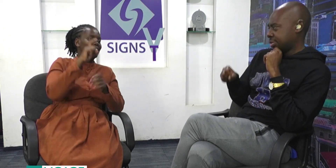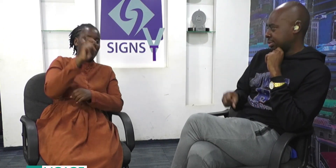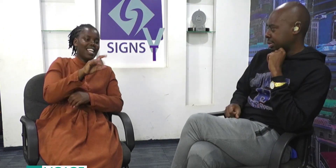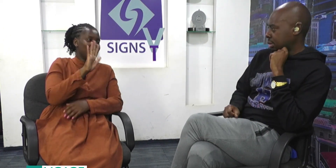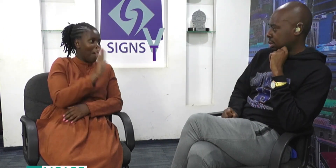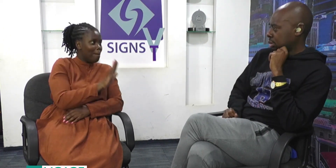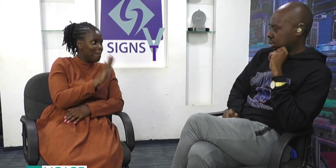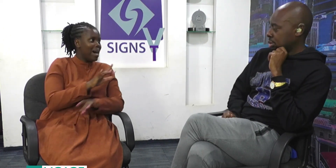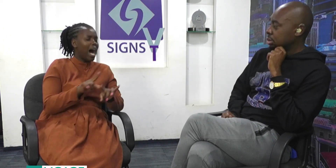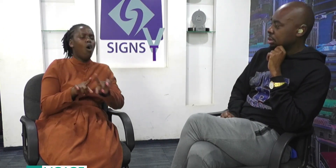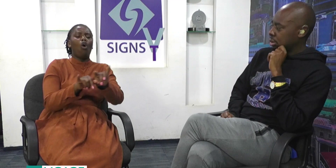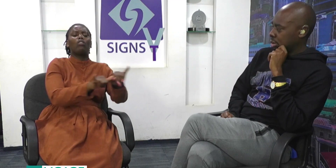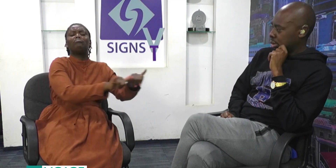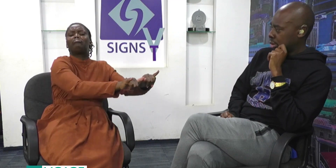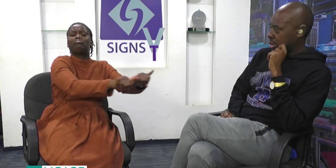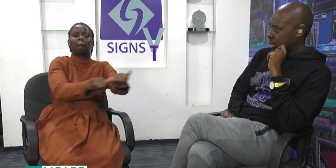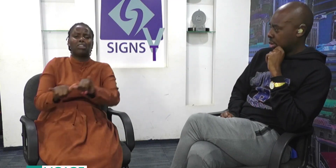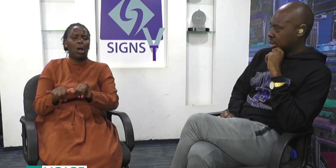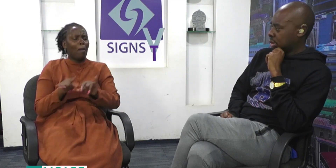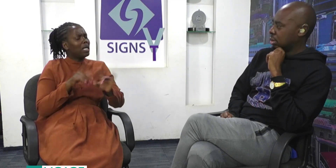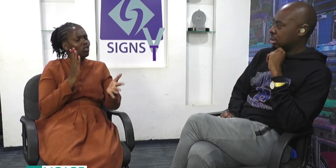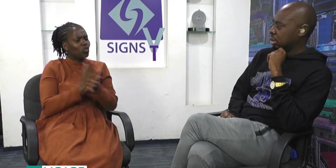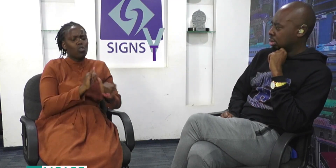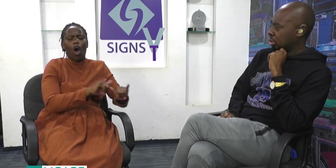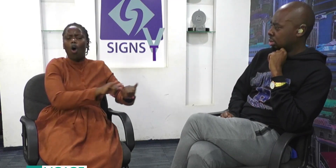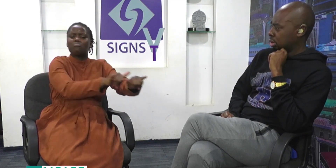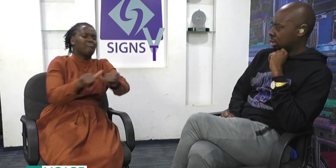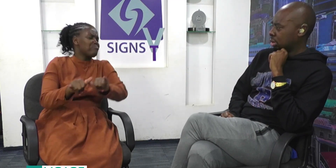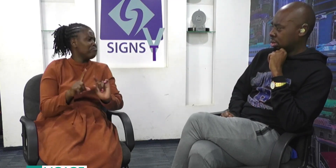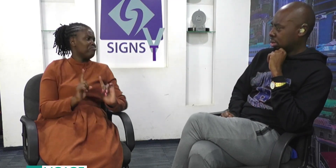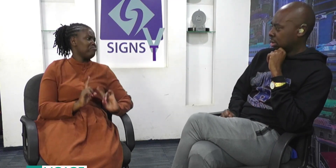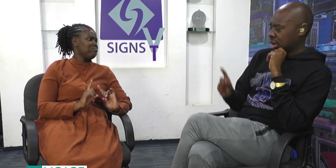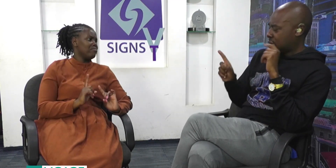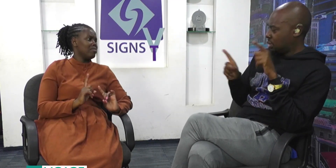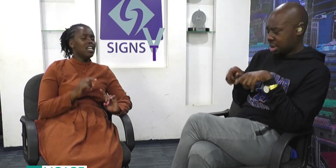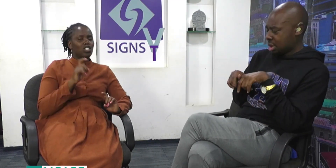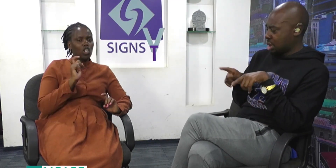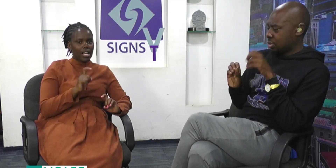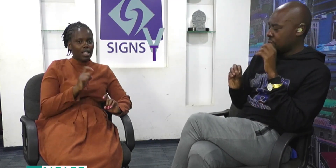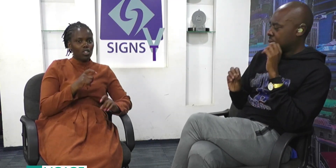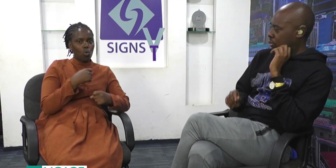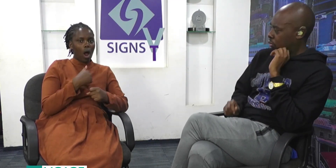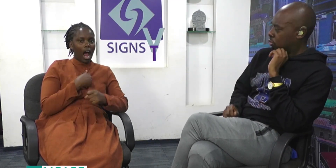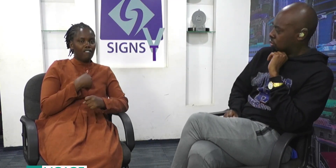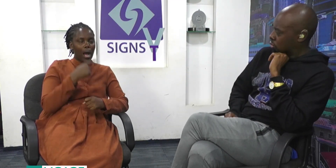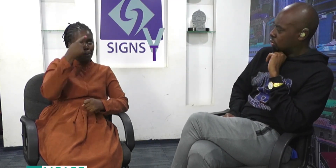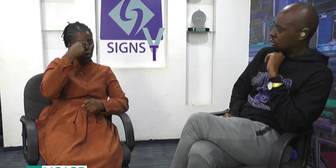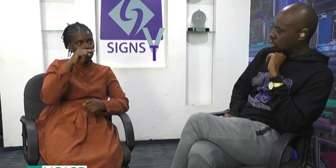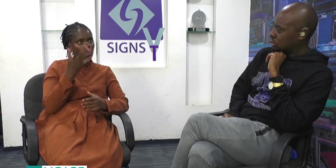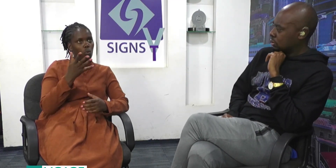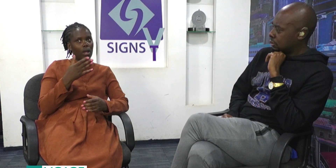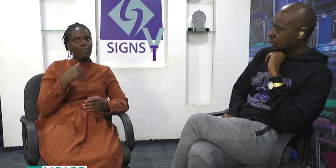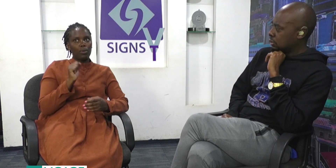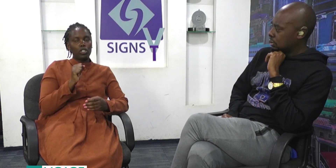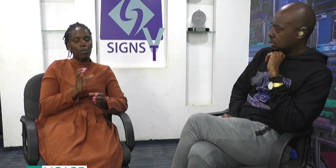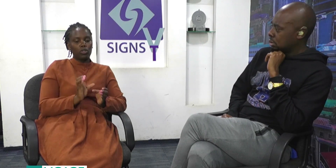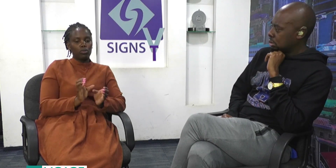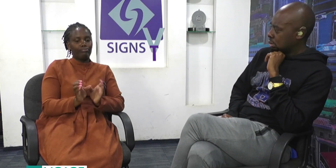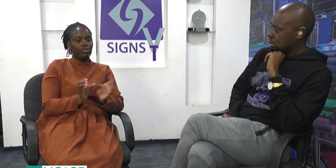in one group. So equalizing them sometimes become hard. Yeah. So how